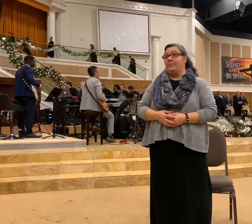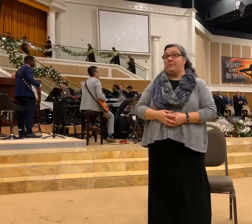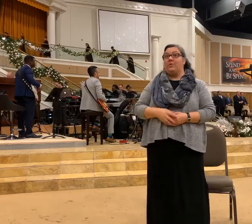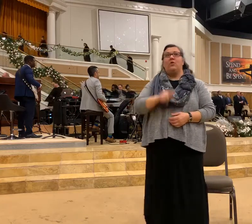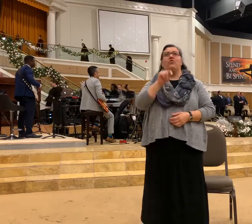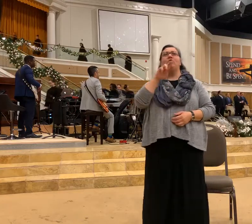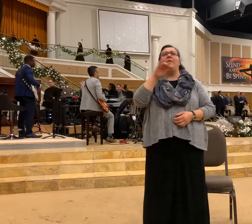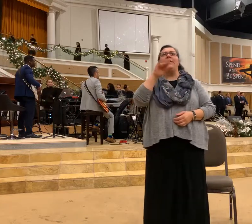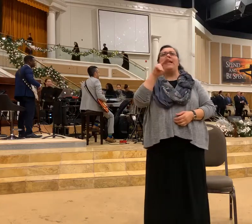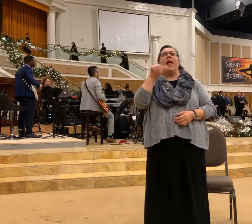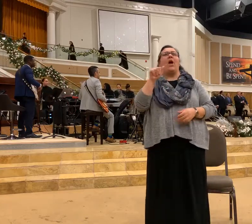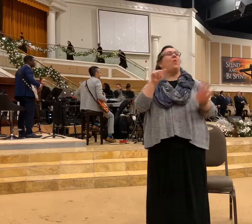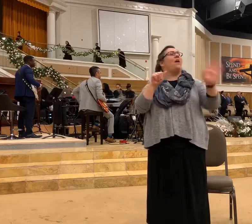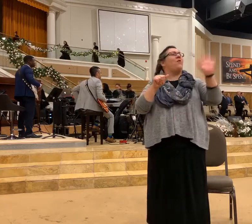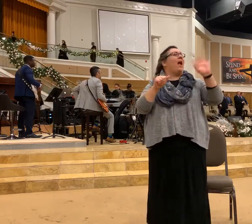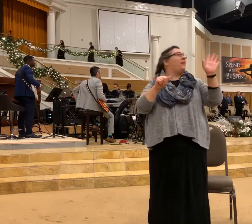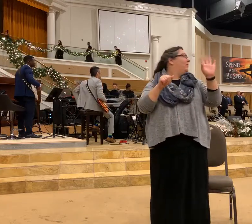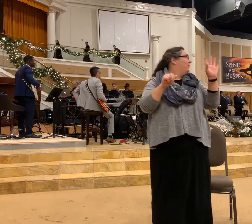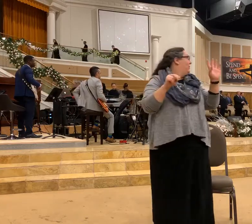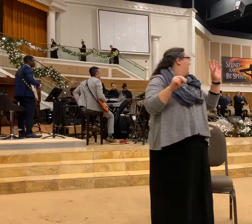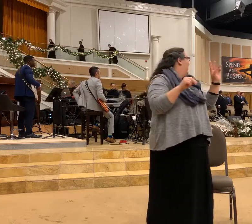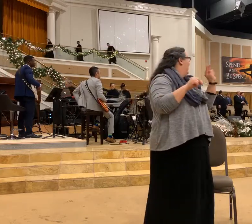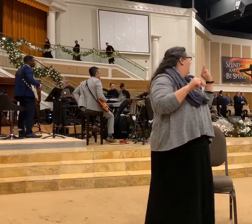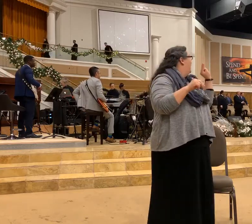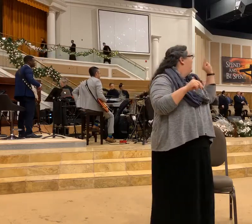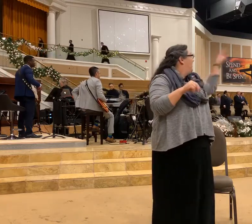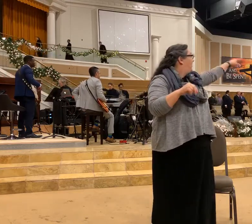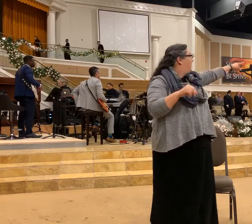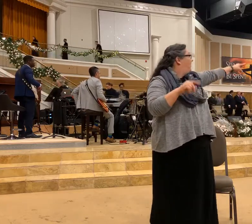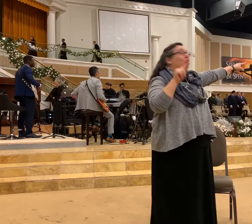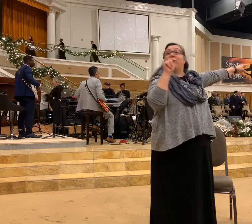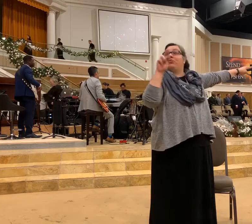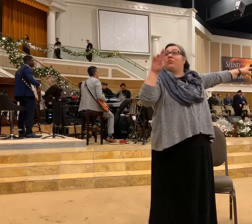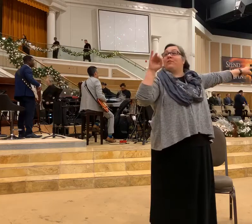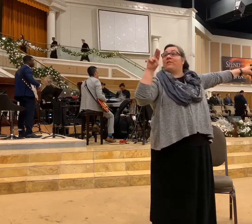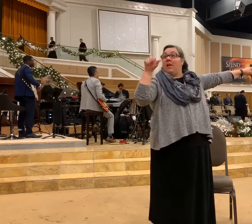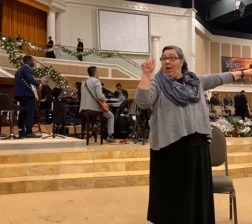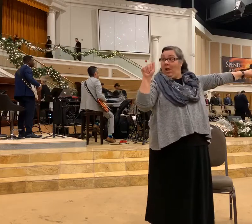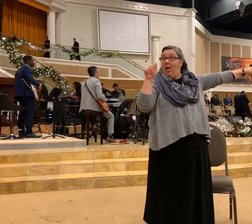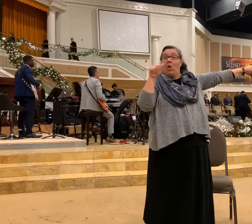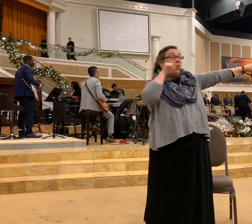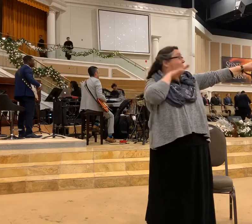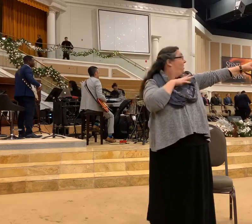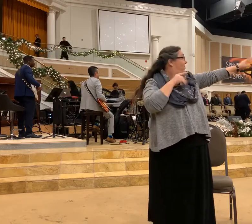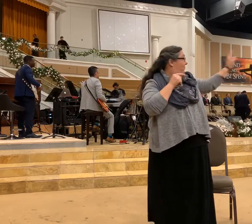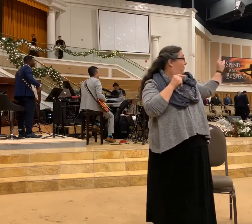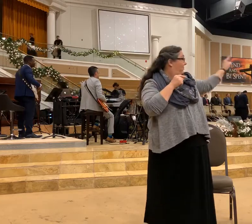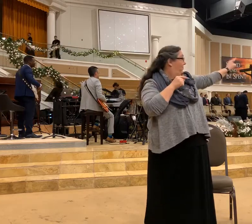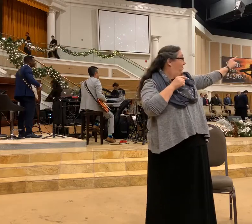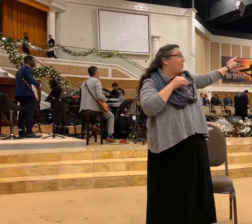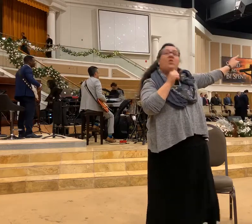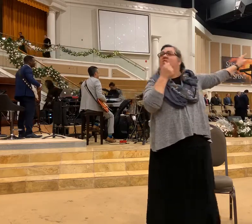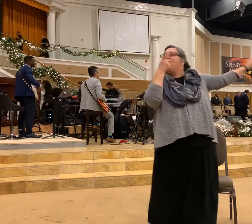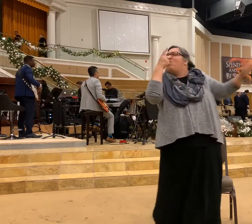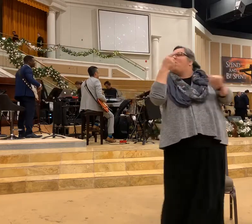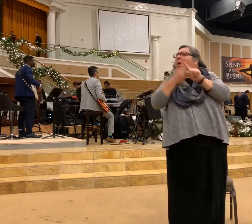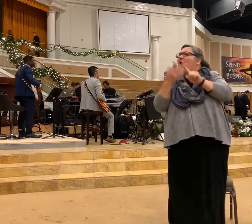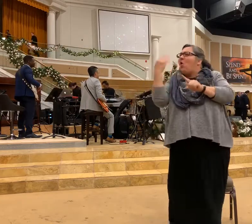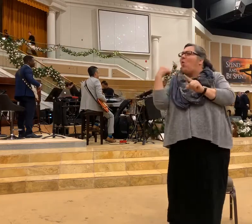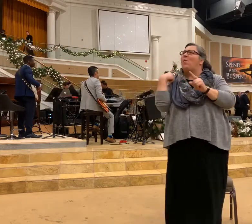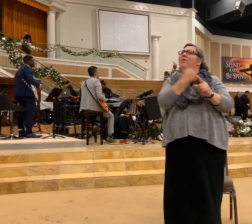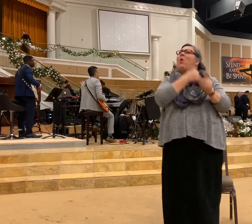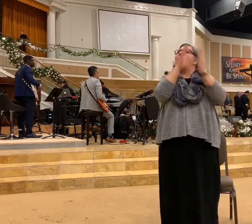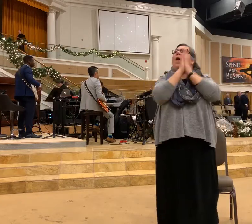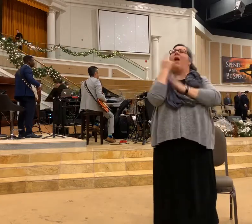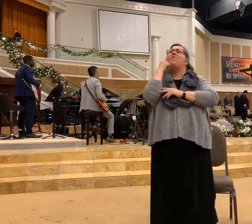Trina, wave your hand back there. Everybody look back there. Trina. A few months ago, we began to pray for Trina. Trina was